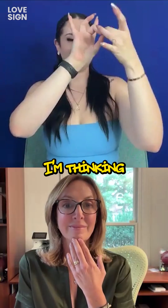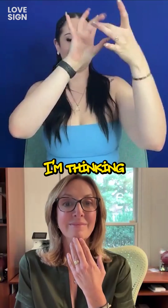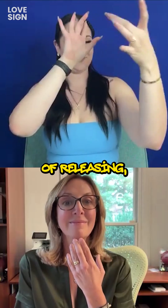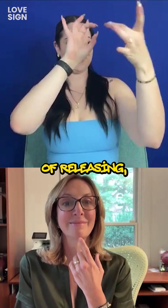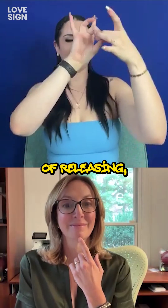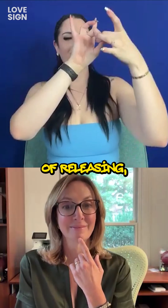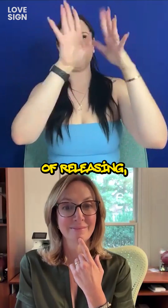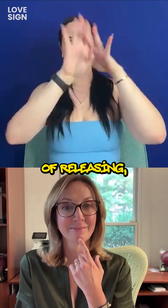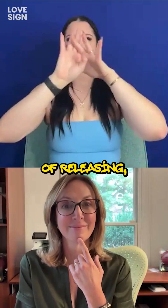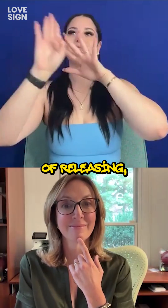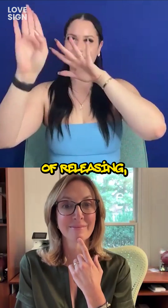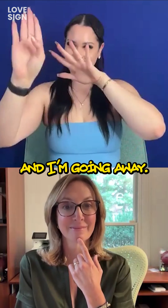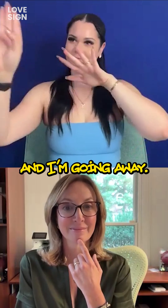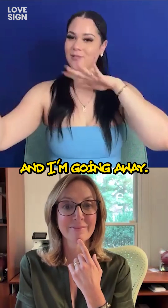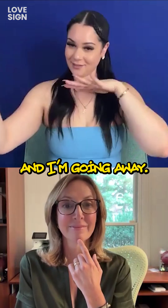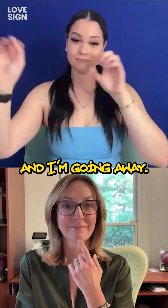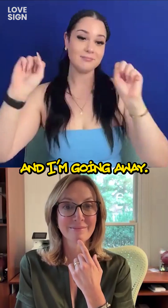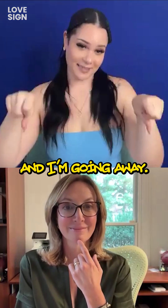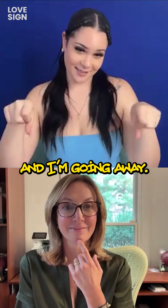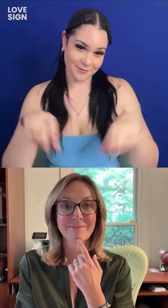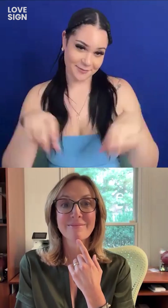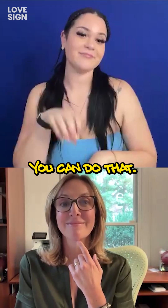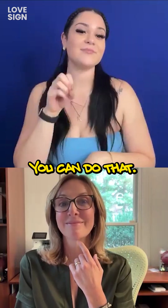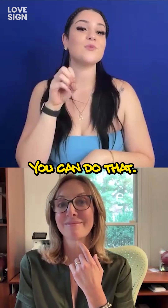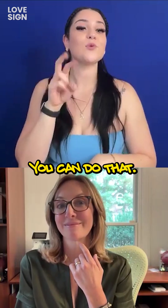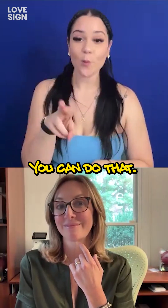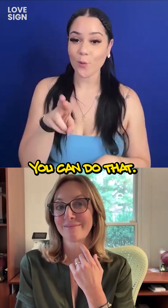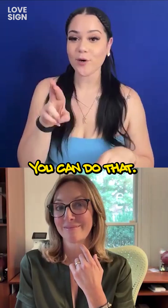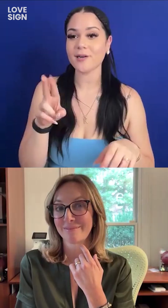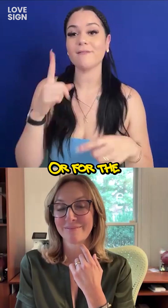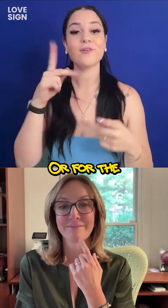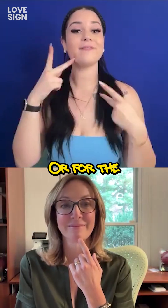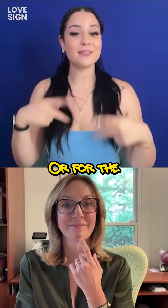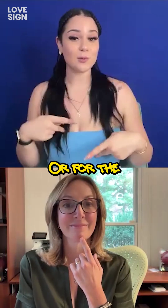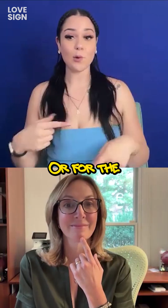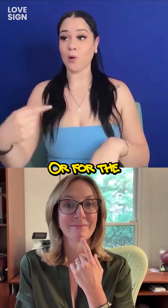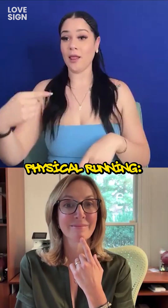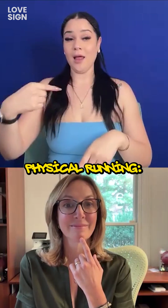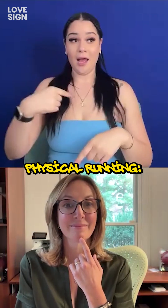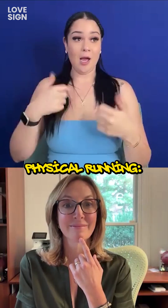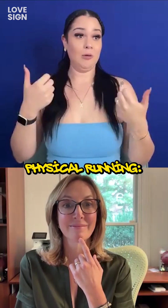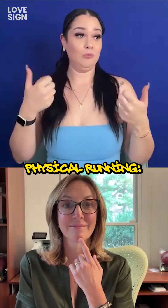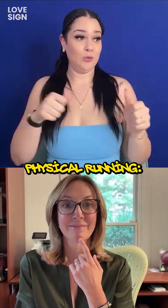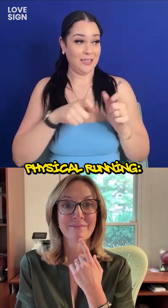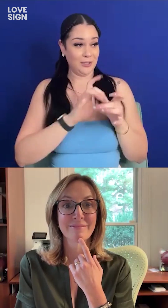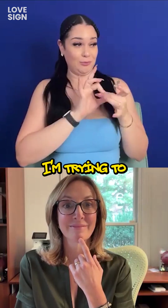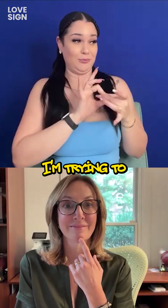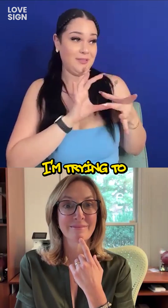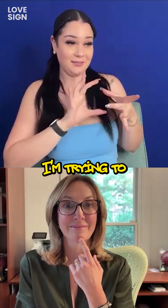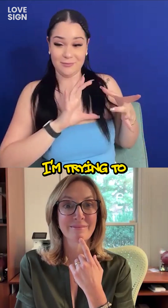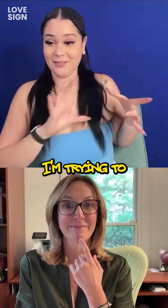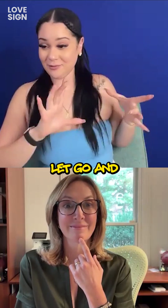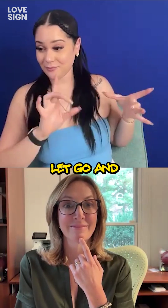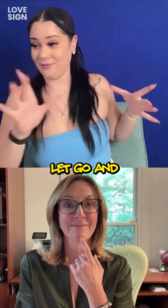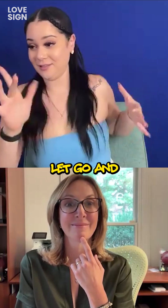I'm thinking of releasing and I'm going away. You can do that. Or for the physical running,